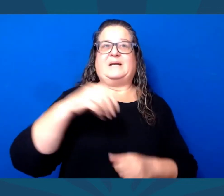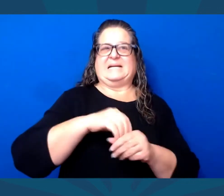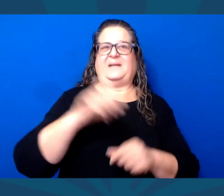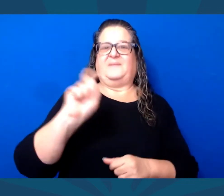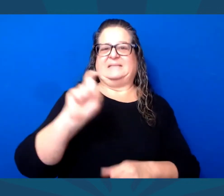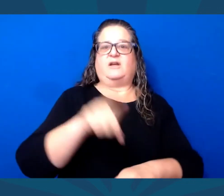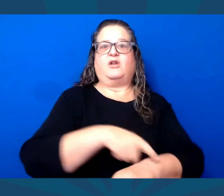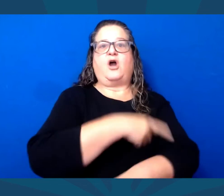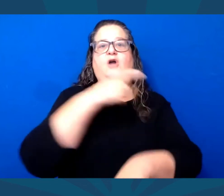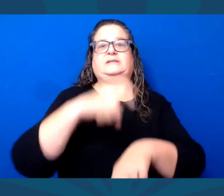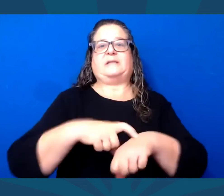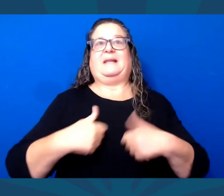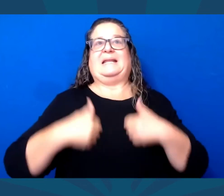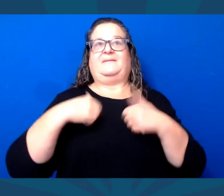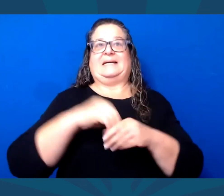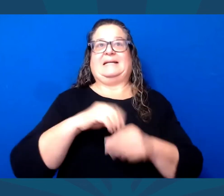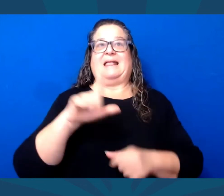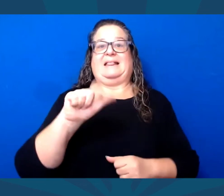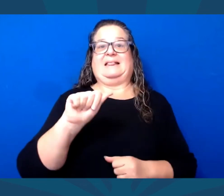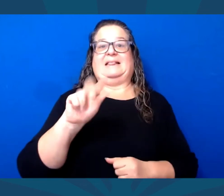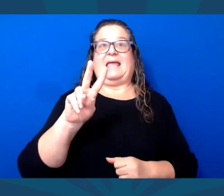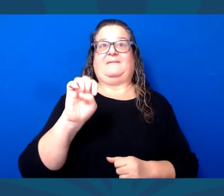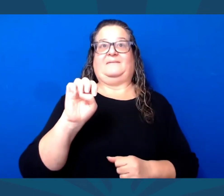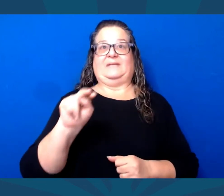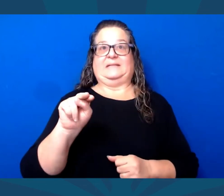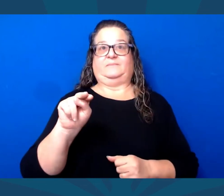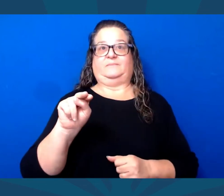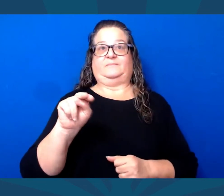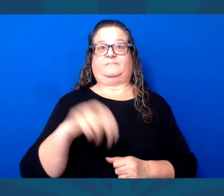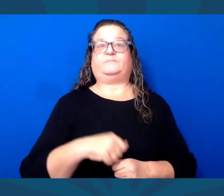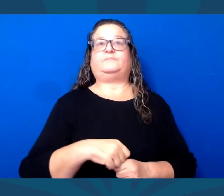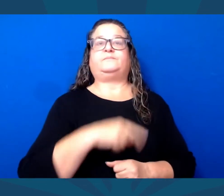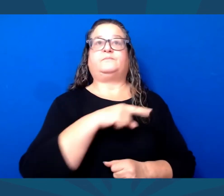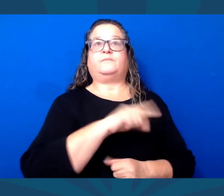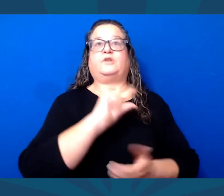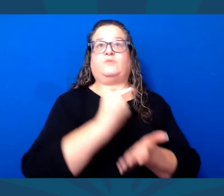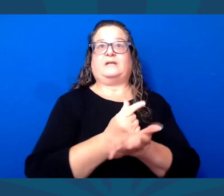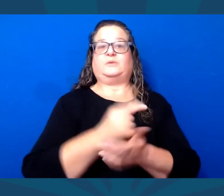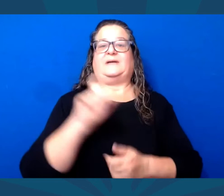Shams grew up in Phoenix and is a longtime resident of Laveen.